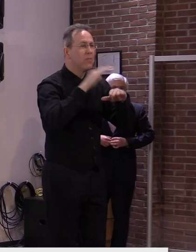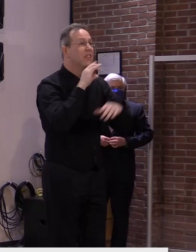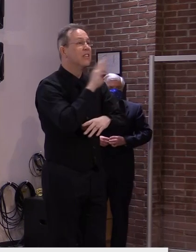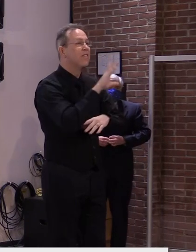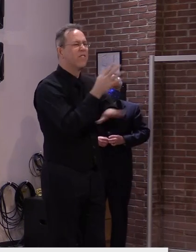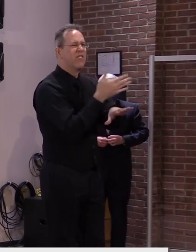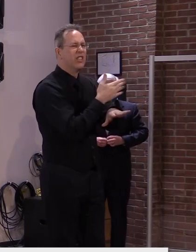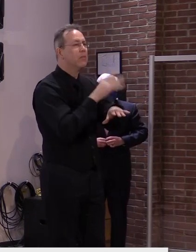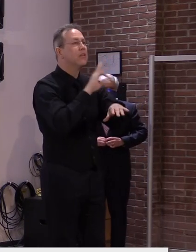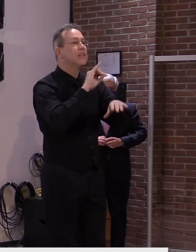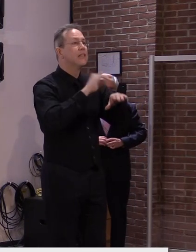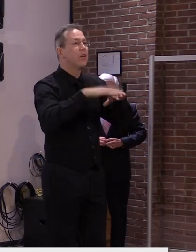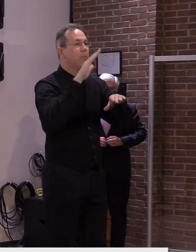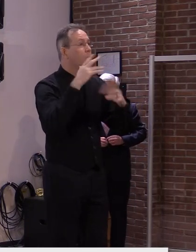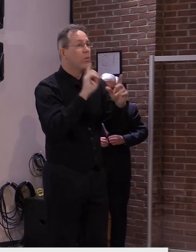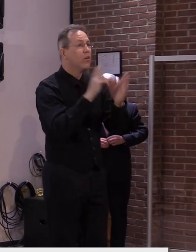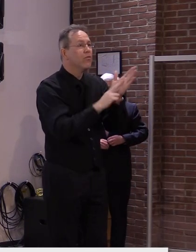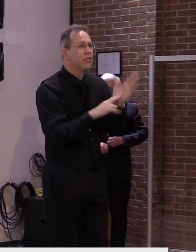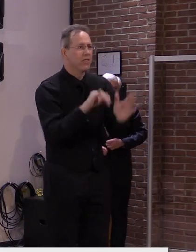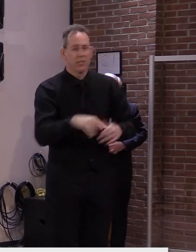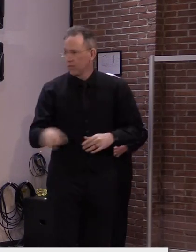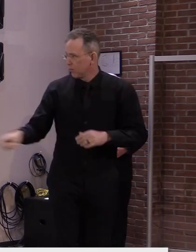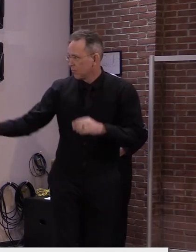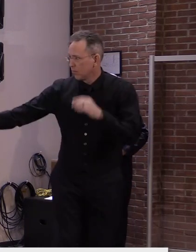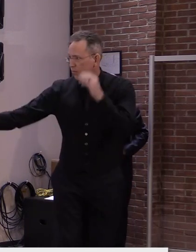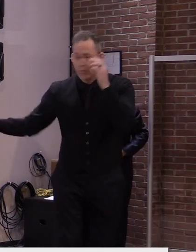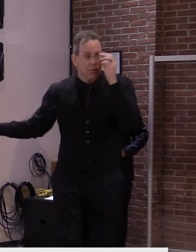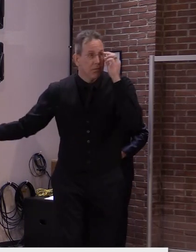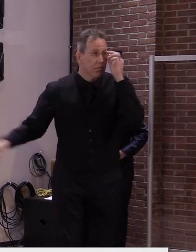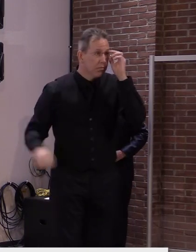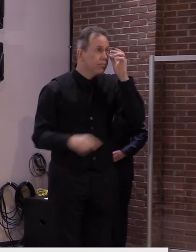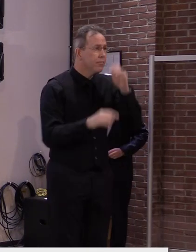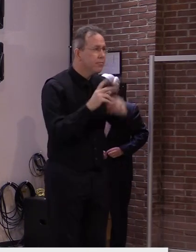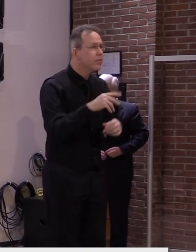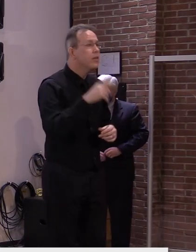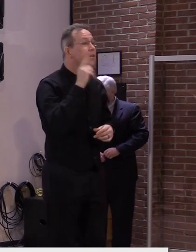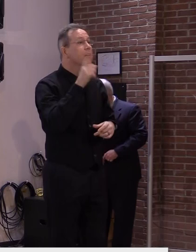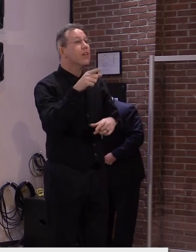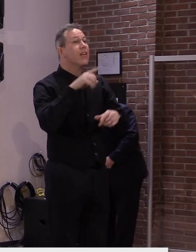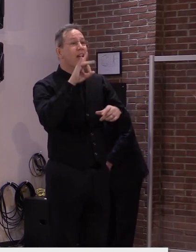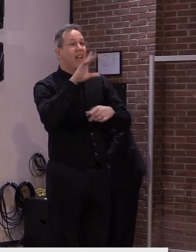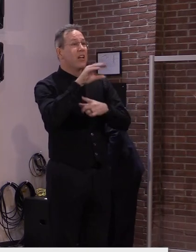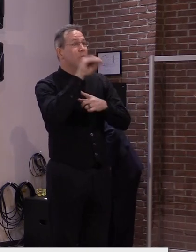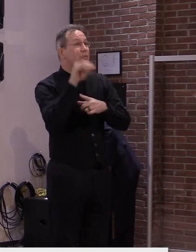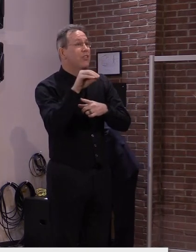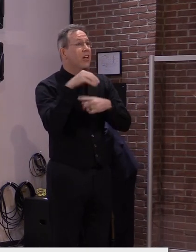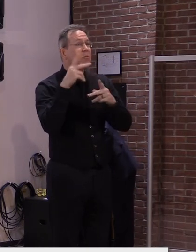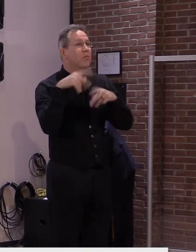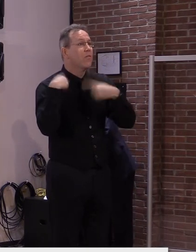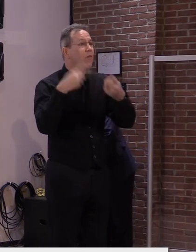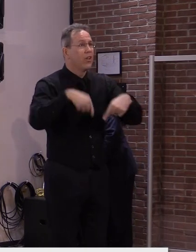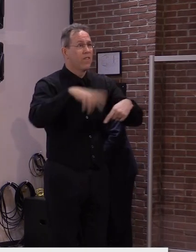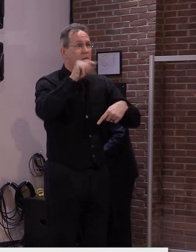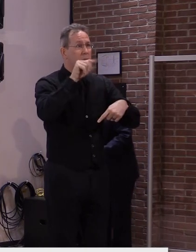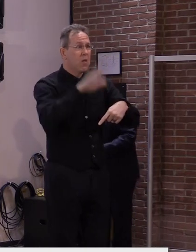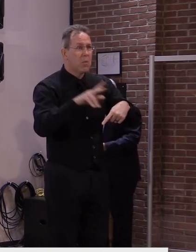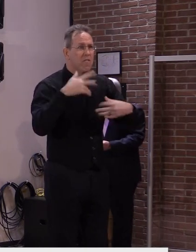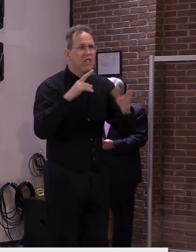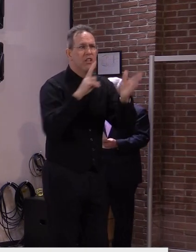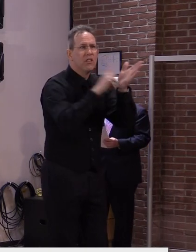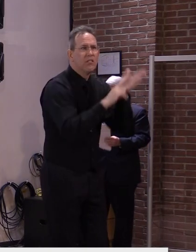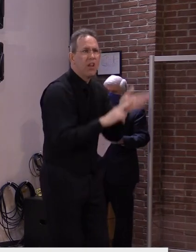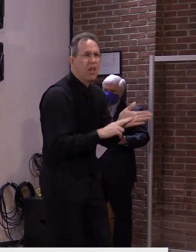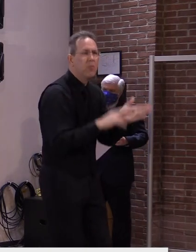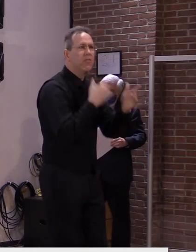date, over 85% of Vermonters 75 and older have scheduled or already received their vaccinations, which is faster than many